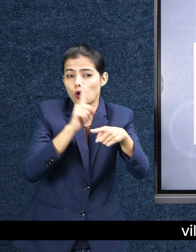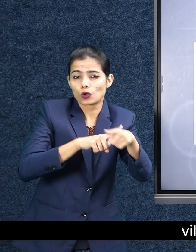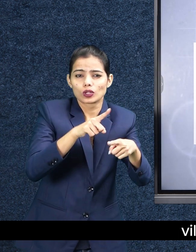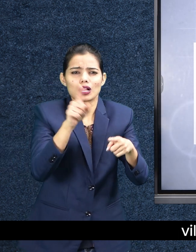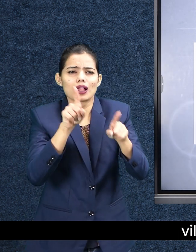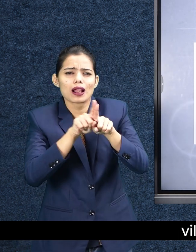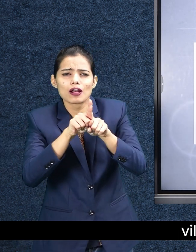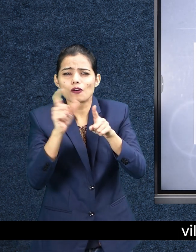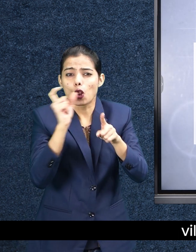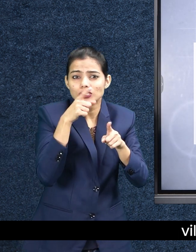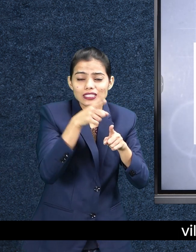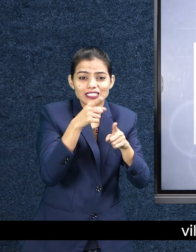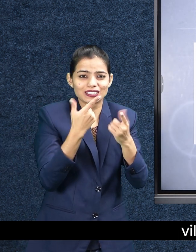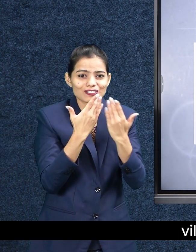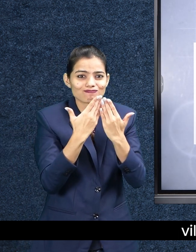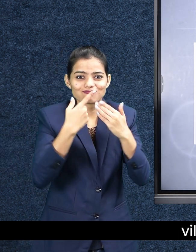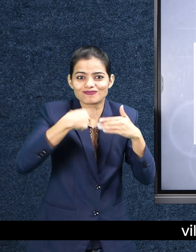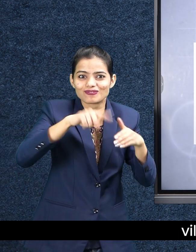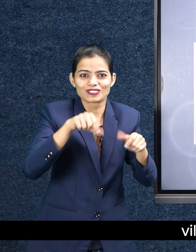village A and then to village B.